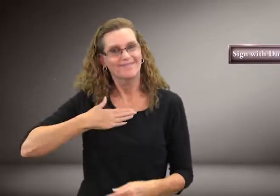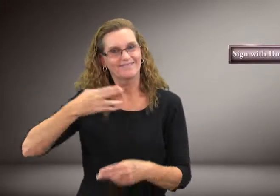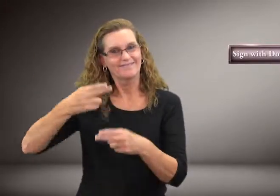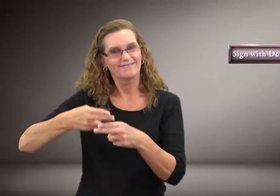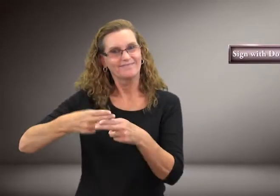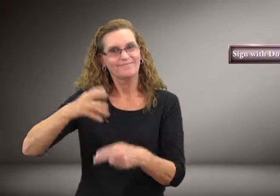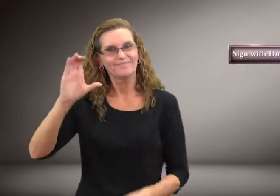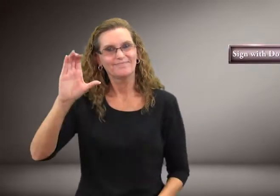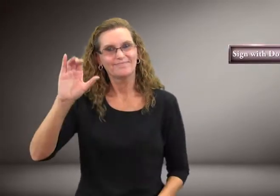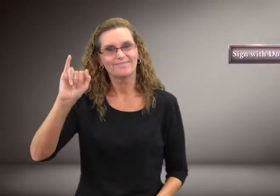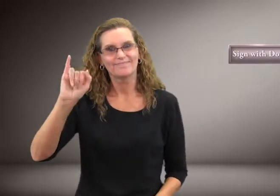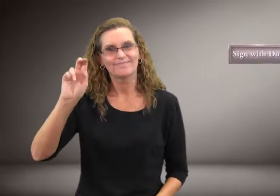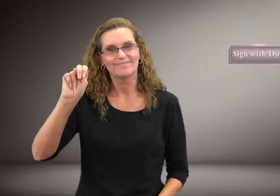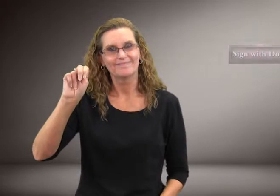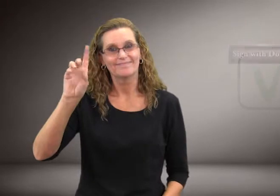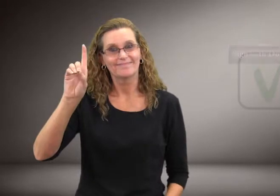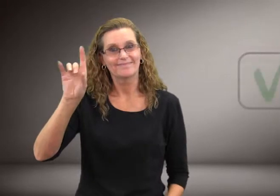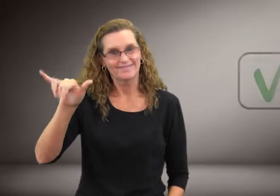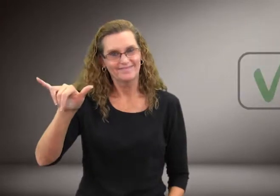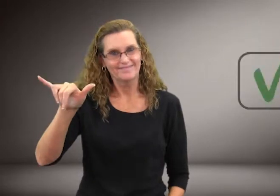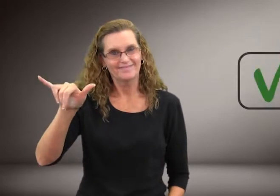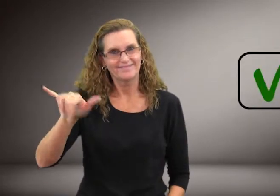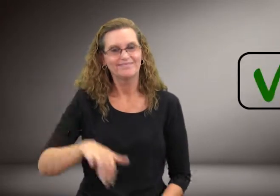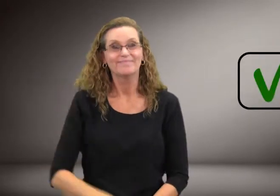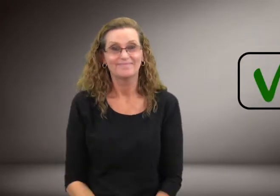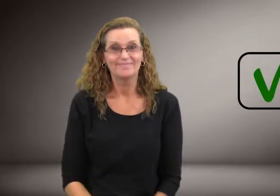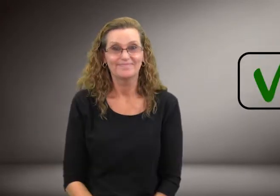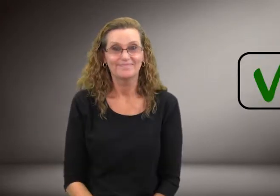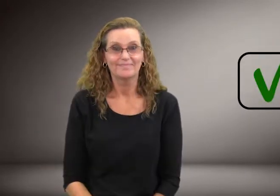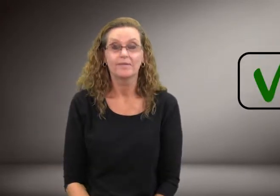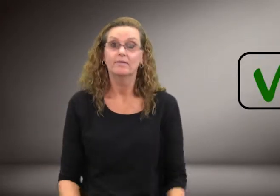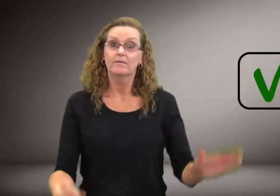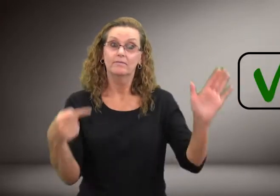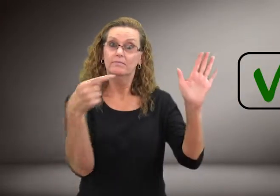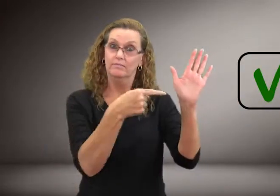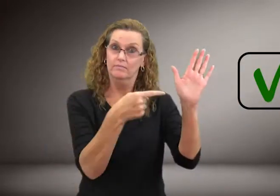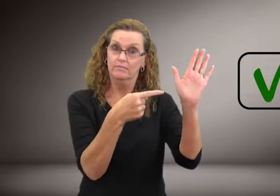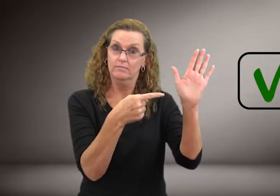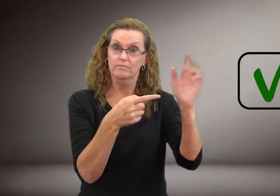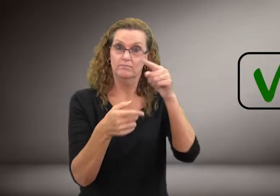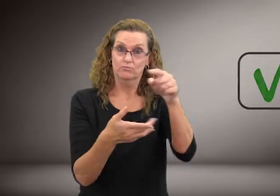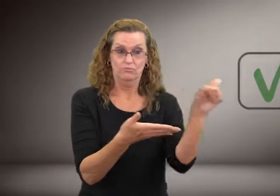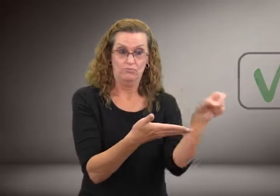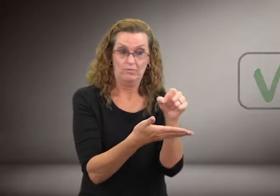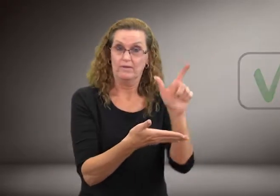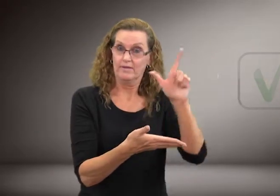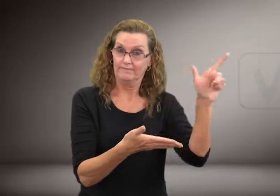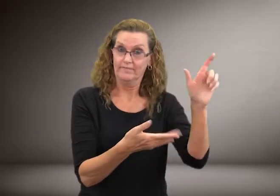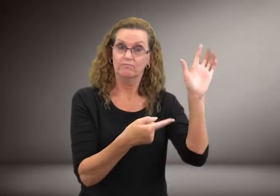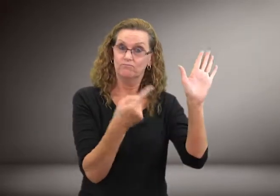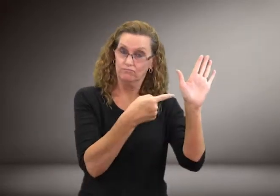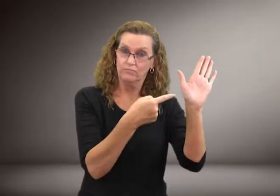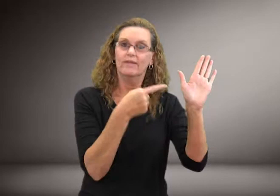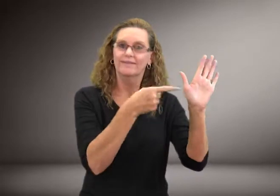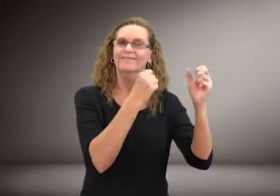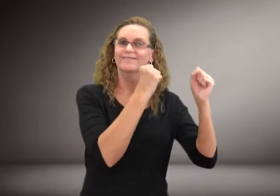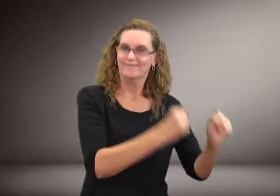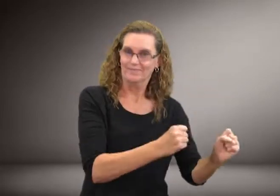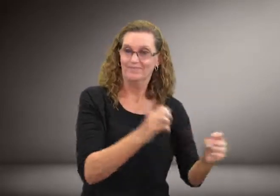right-handed, and I would sign in this fashion. Hello, my name is Cindy, with my dominant right hand. Now, if you write lefty, that